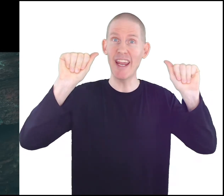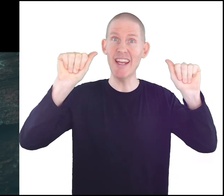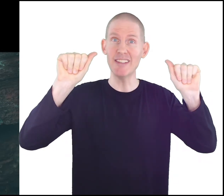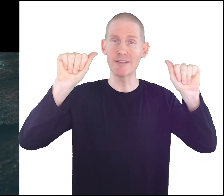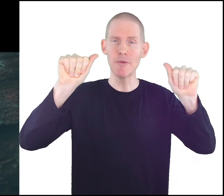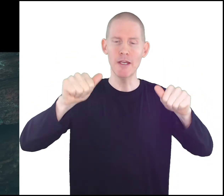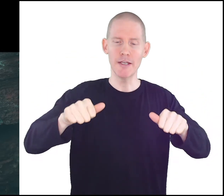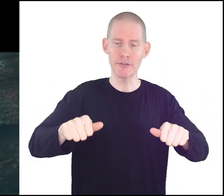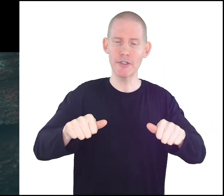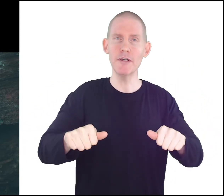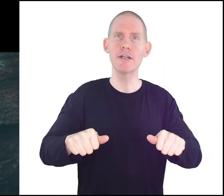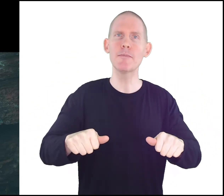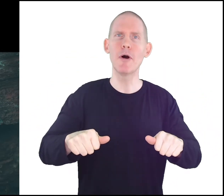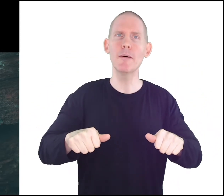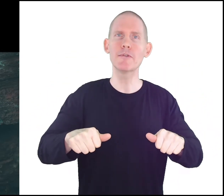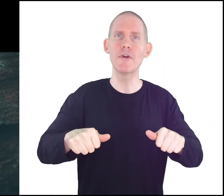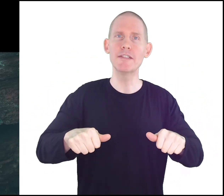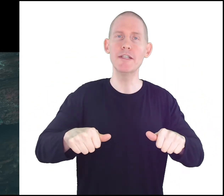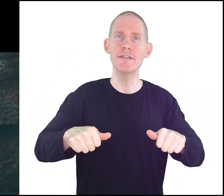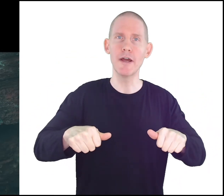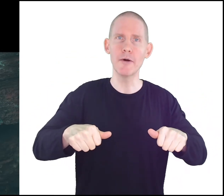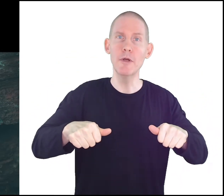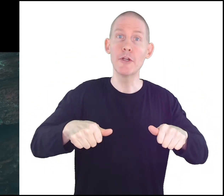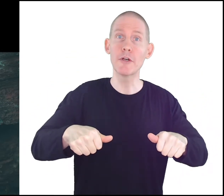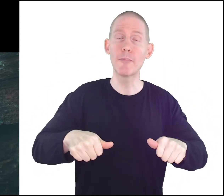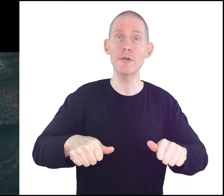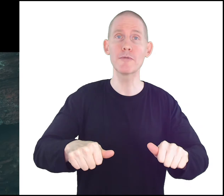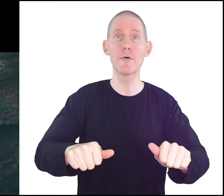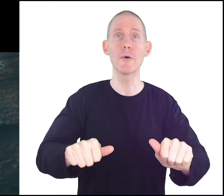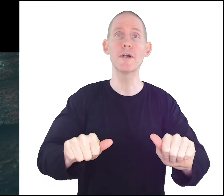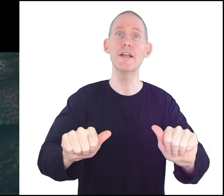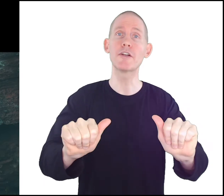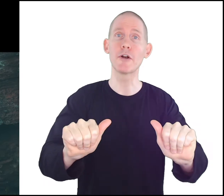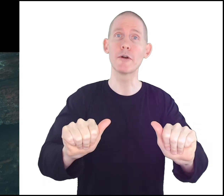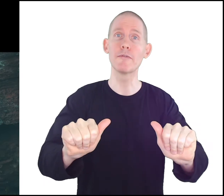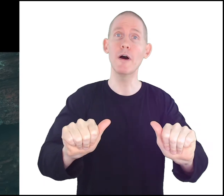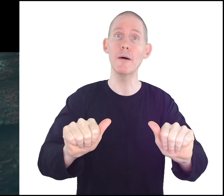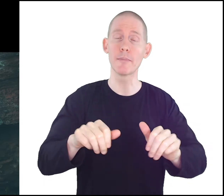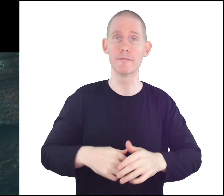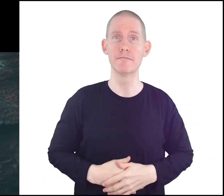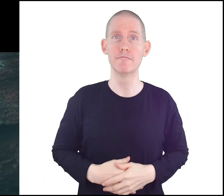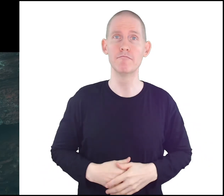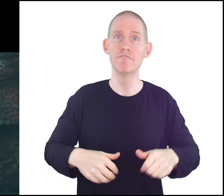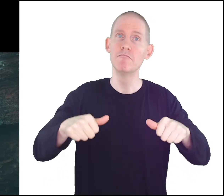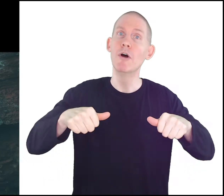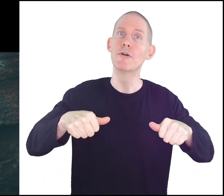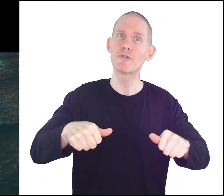A's. Now start here, palms facing down. You're going to push forward and curve up.